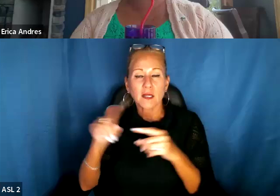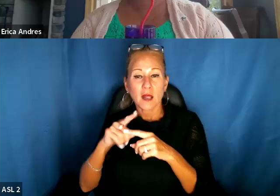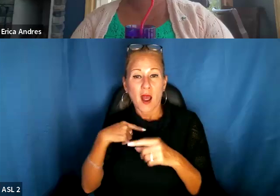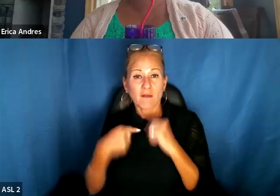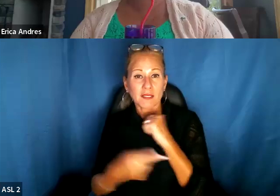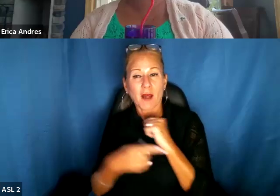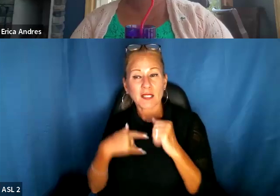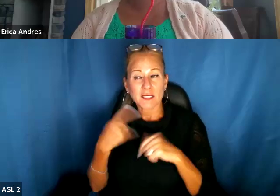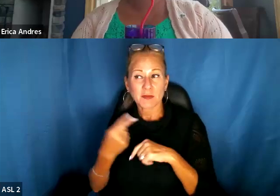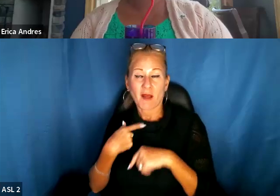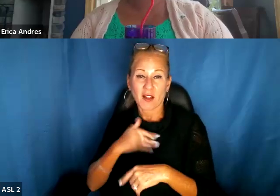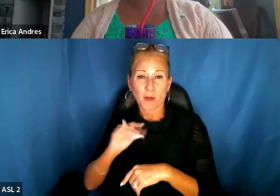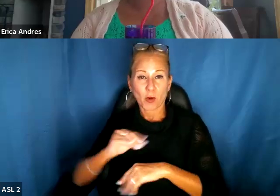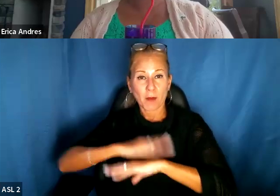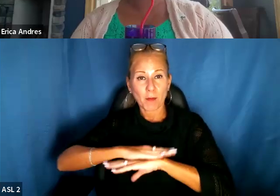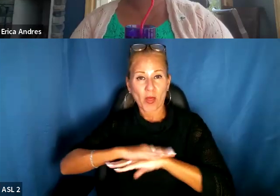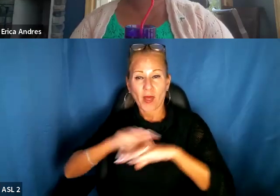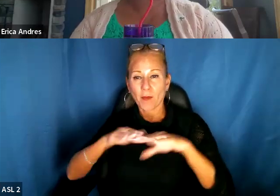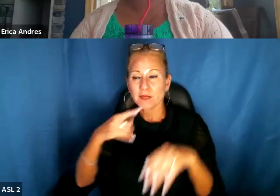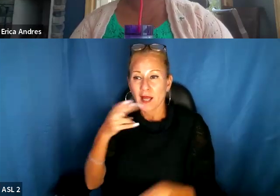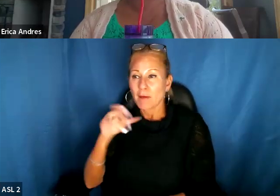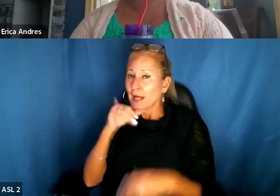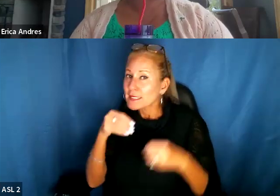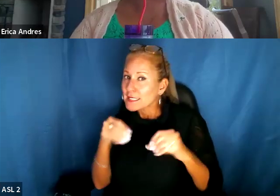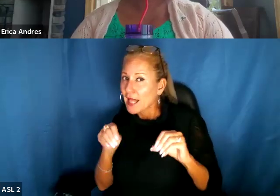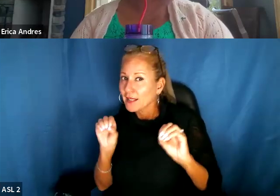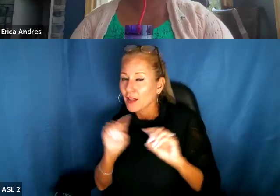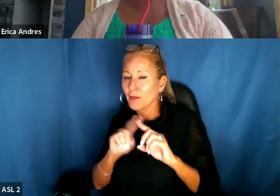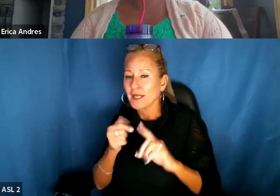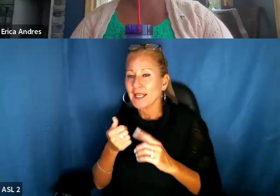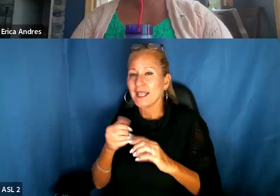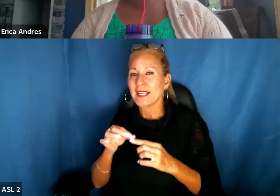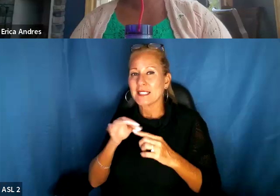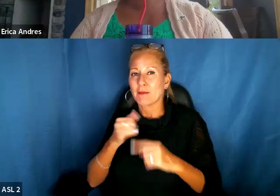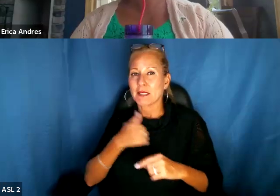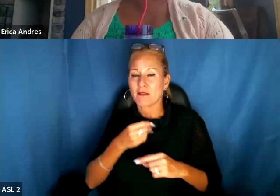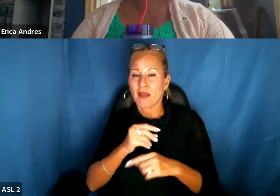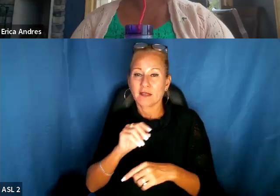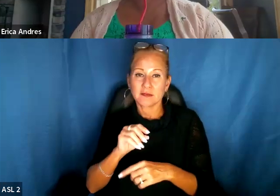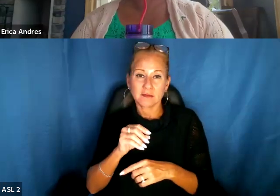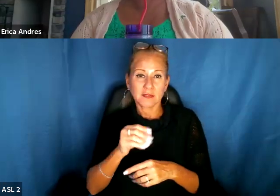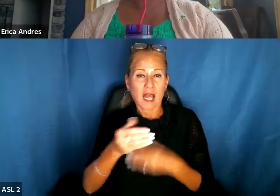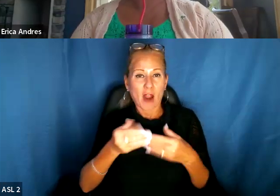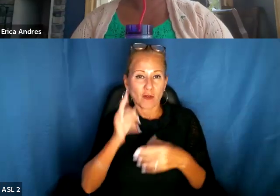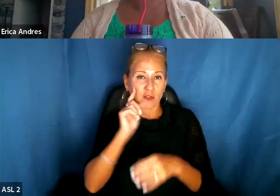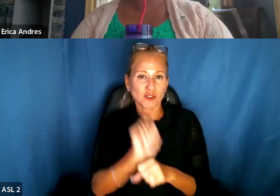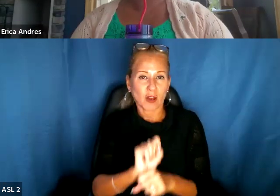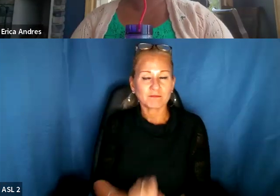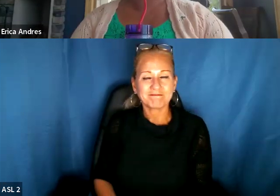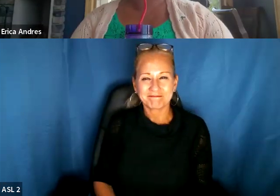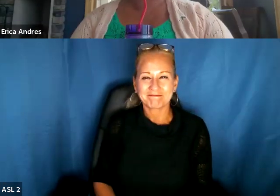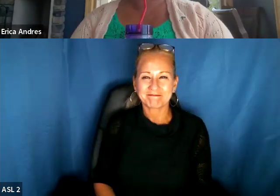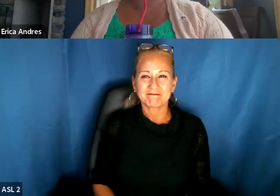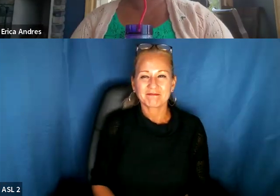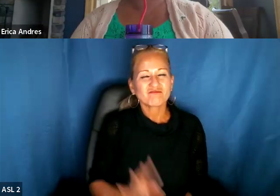just put a booth up and say, hey, I'm not selling anything except myself and a job. So yeah,